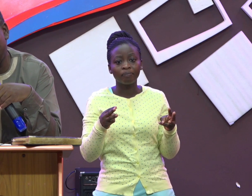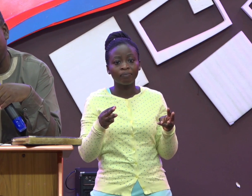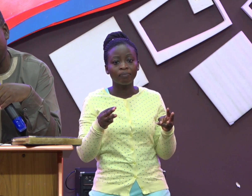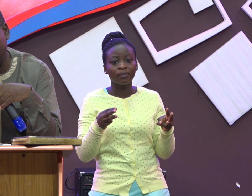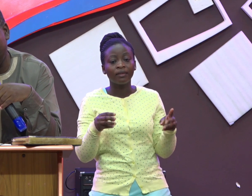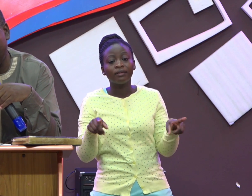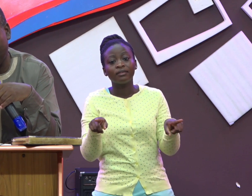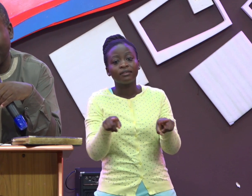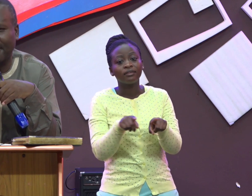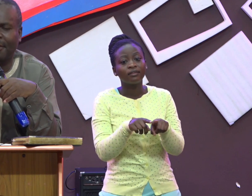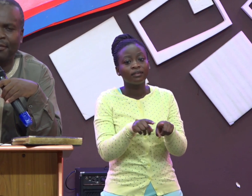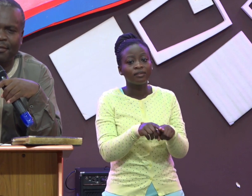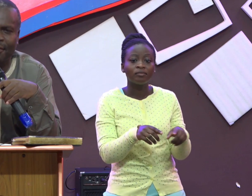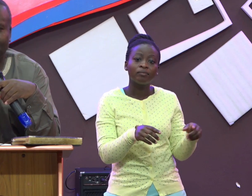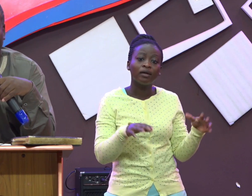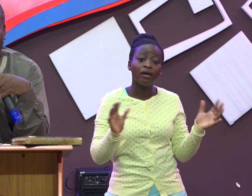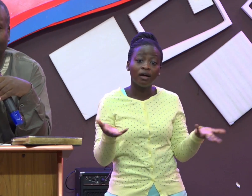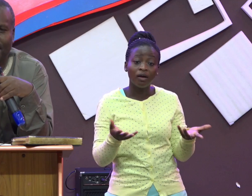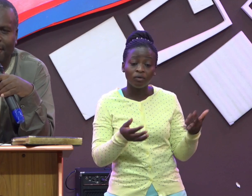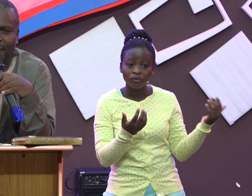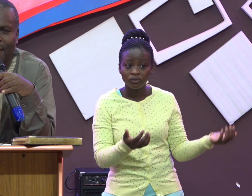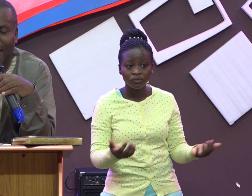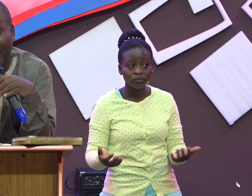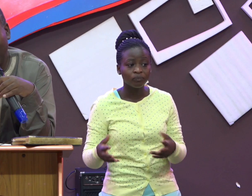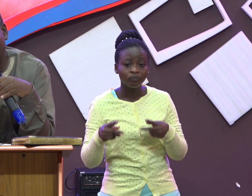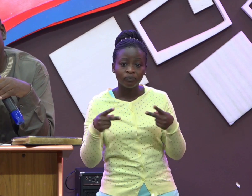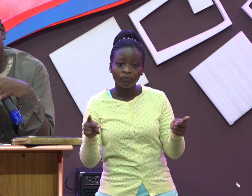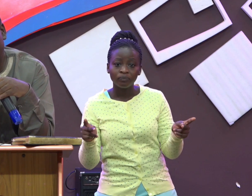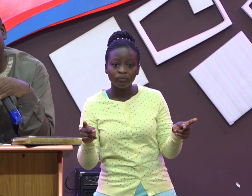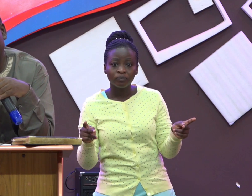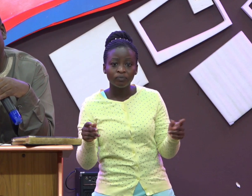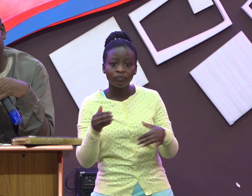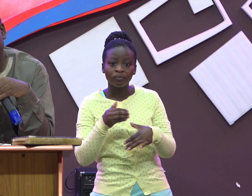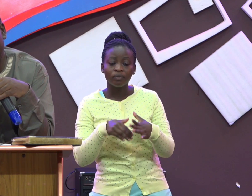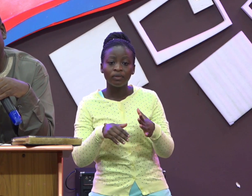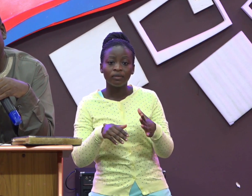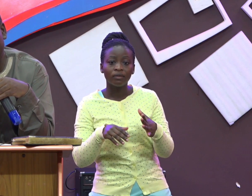they give them A, then they draw something else.